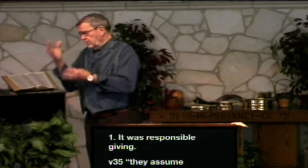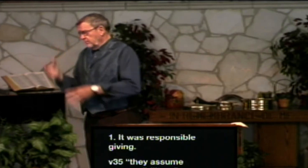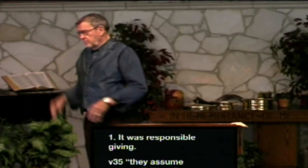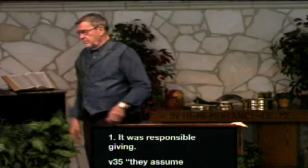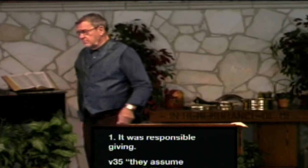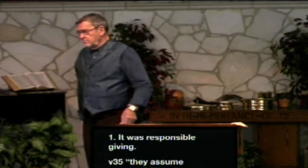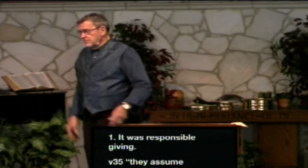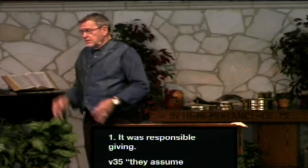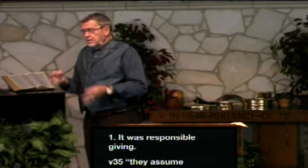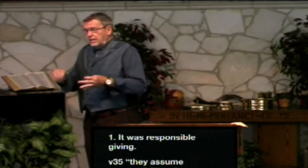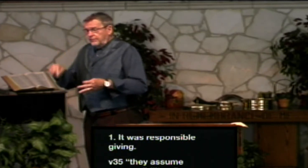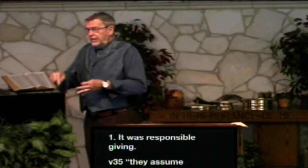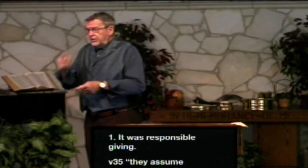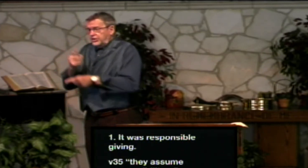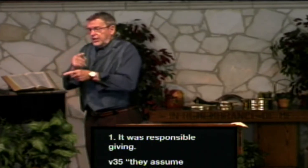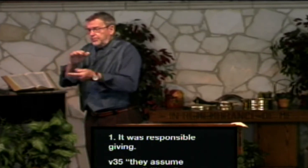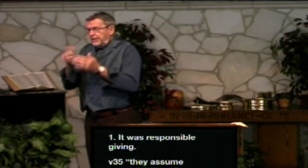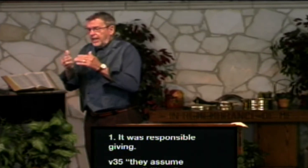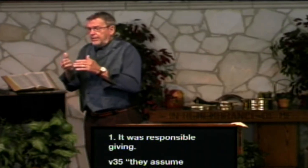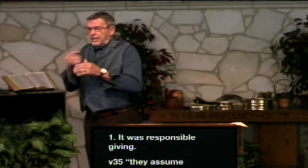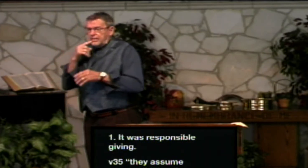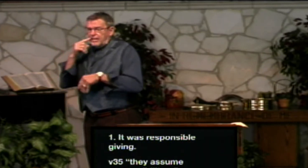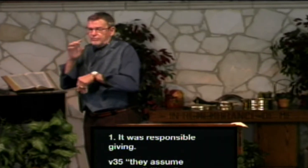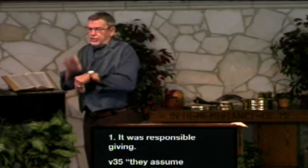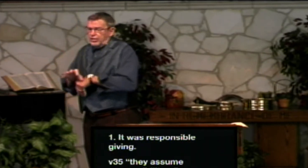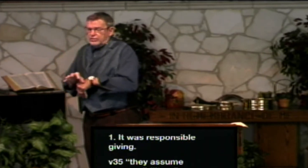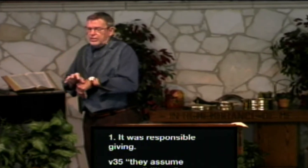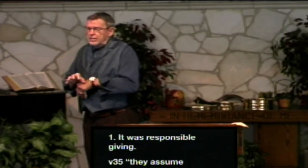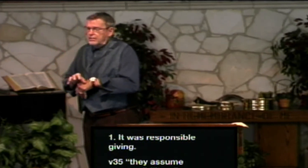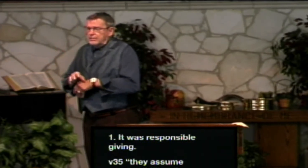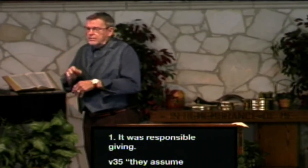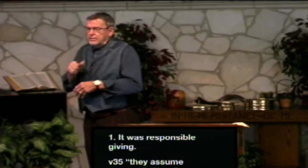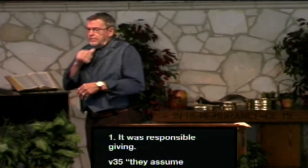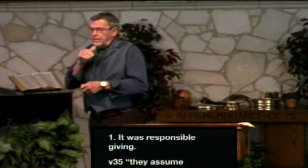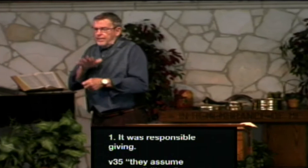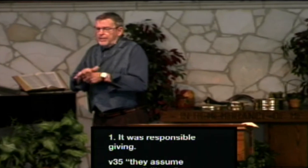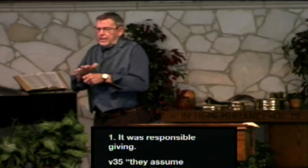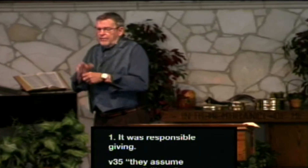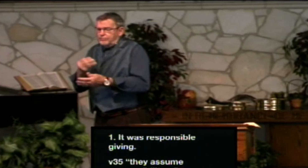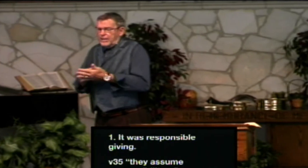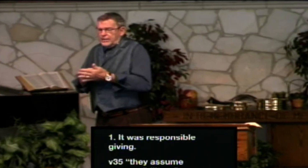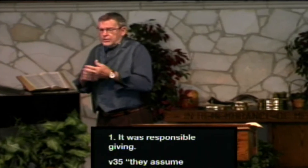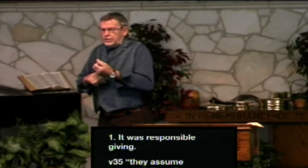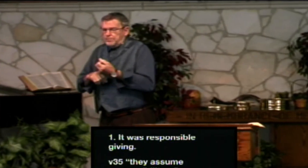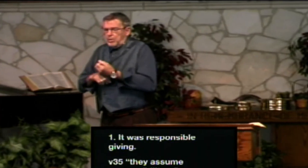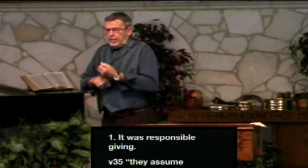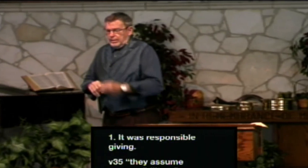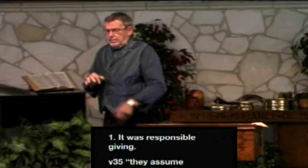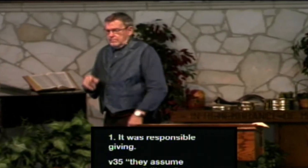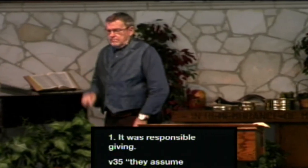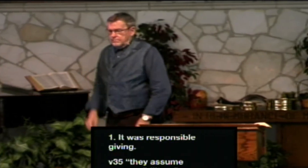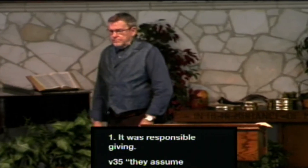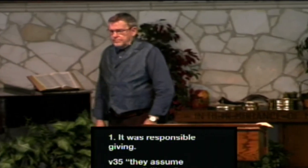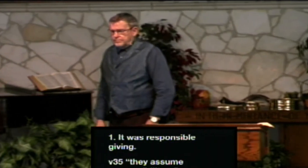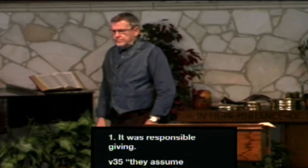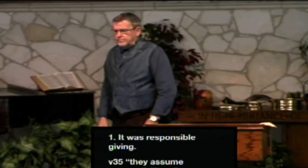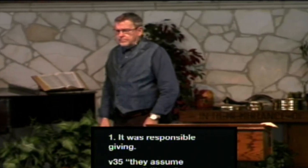I told them, if this just became a deaf church, there would not be enough money to support it.